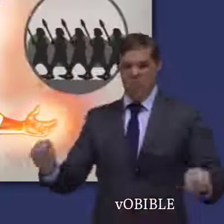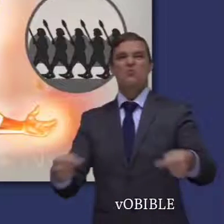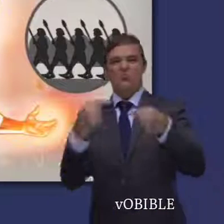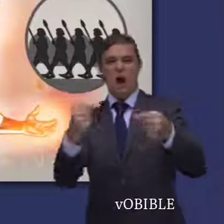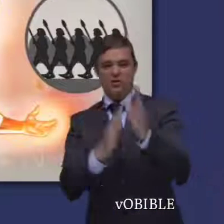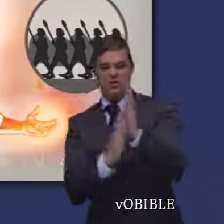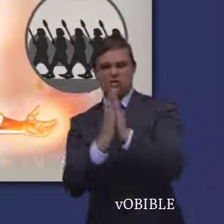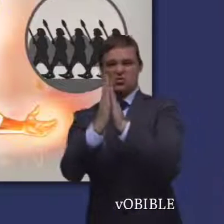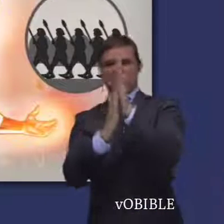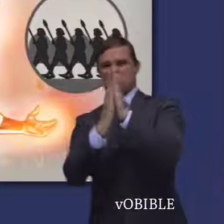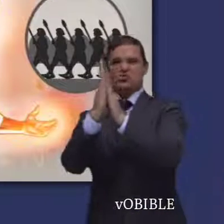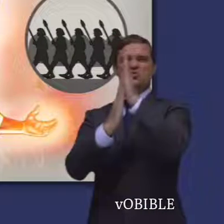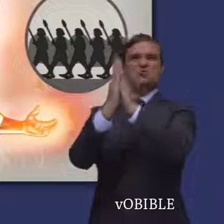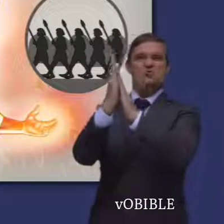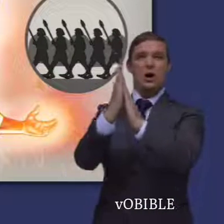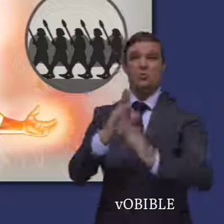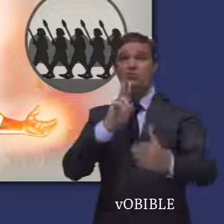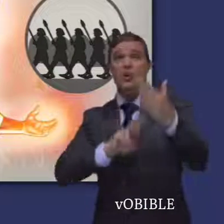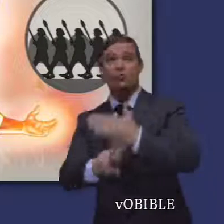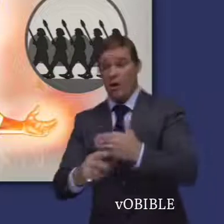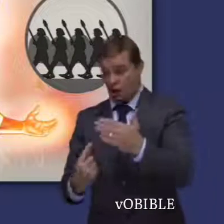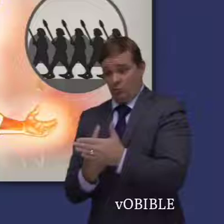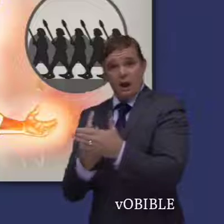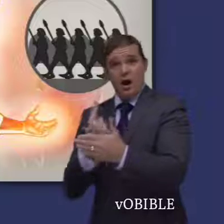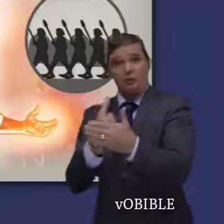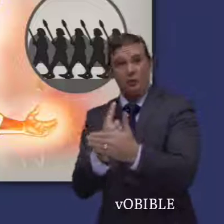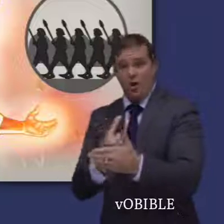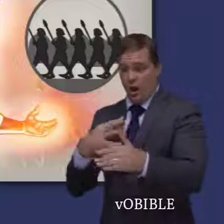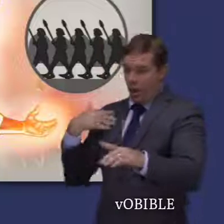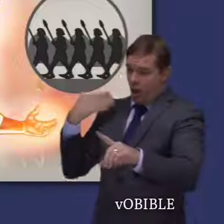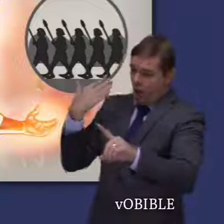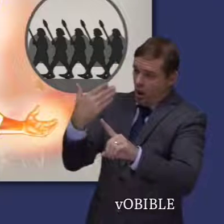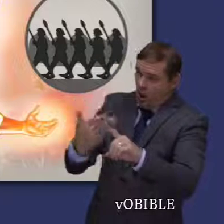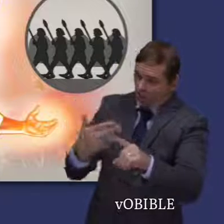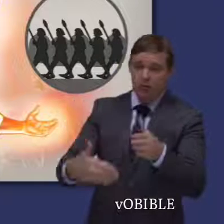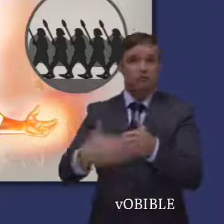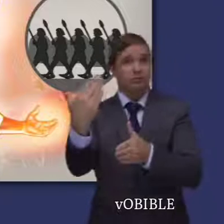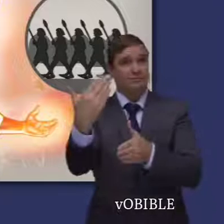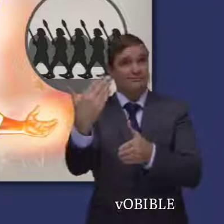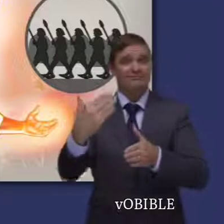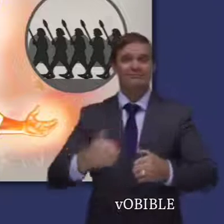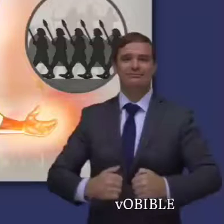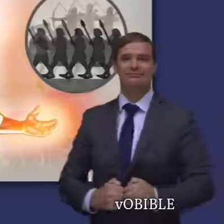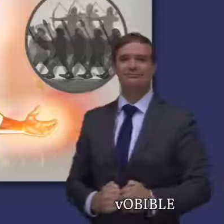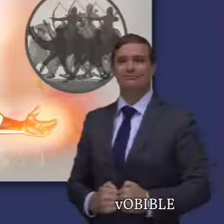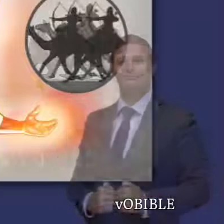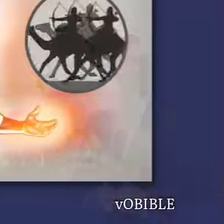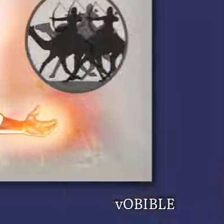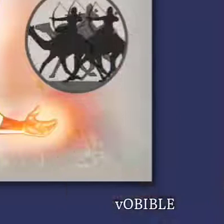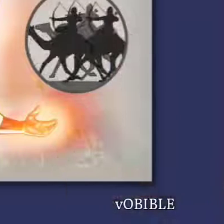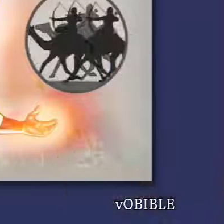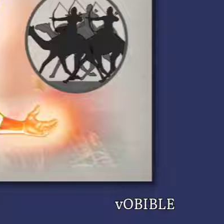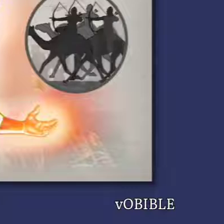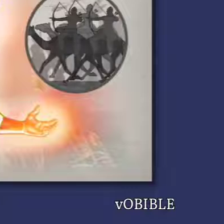prophecy describes a conflict between two kings locked in a struggle for supremacy. The fulfillment of the prophecy